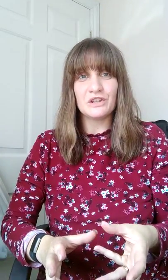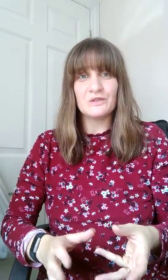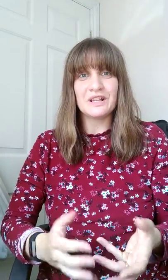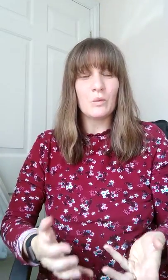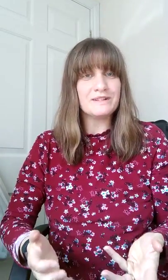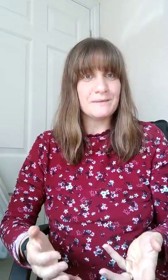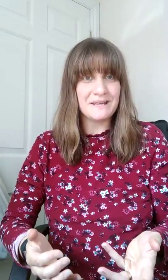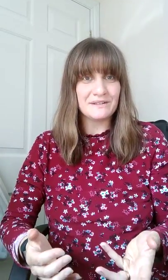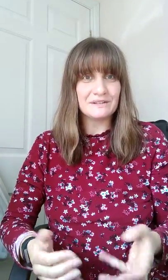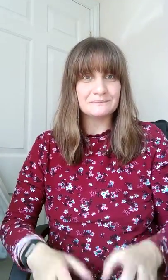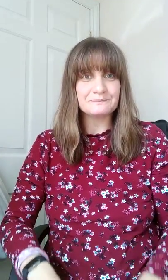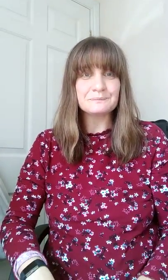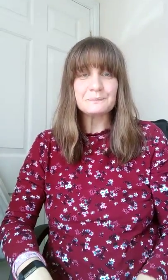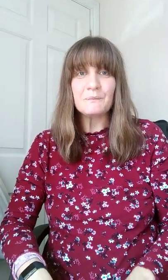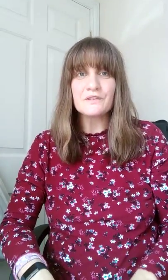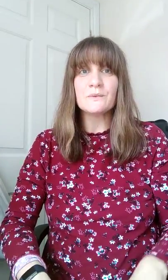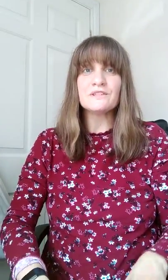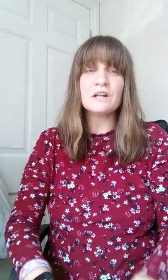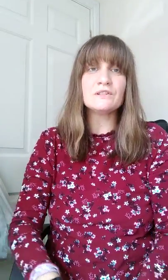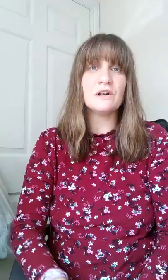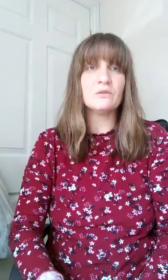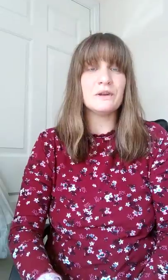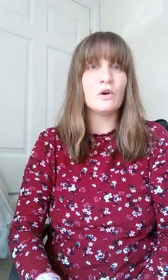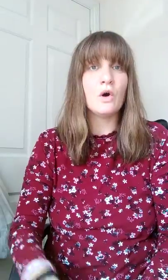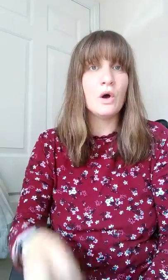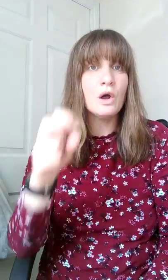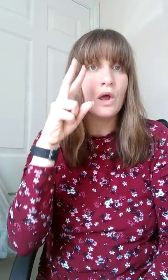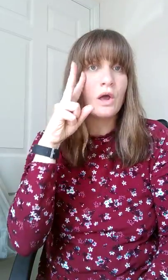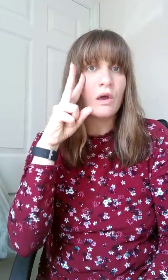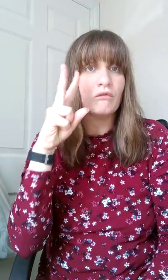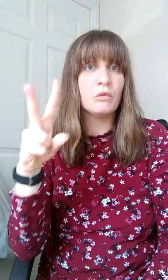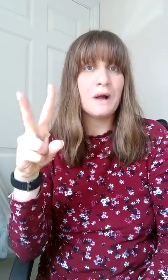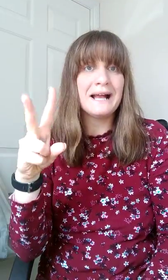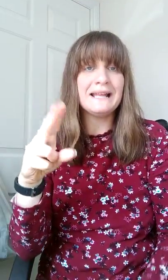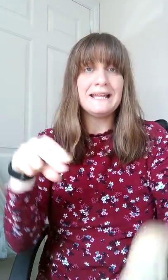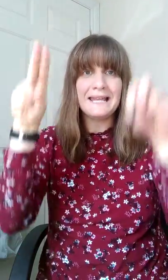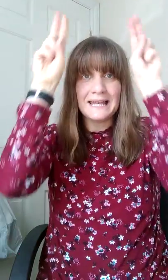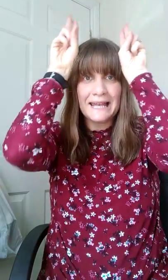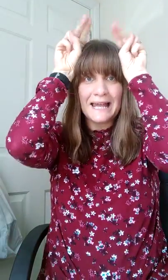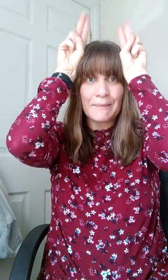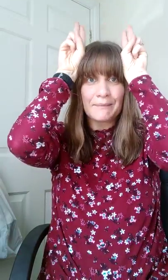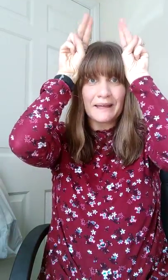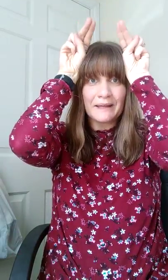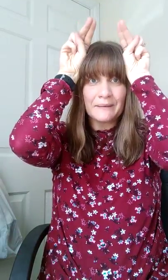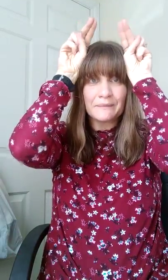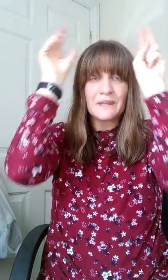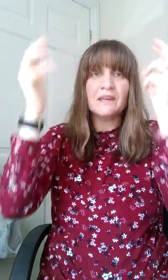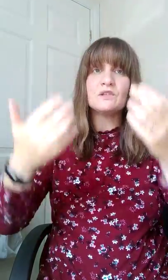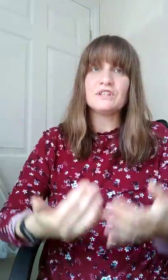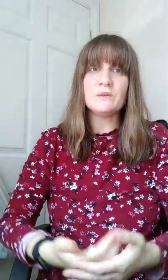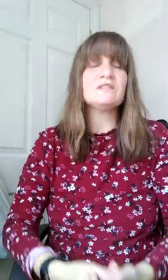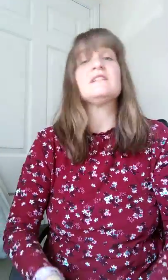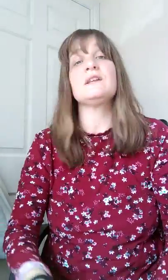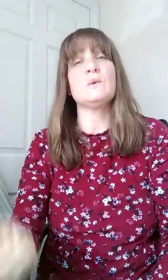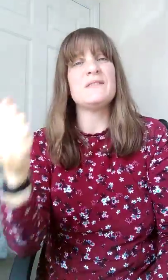you're using and what it means. So we start off with Envoie le Lapin. So I don't sign all of